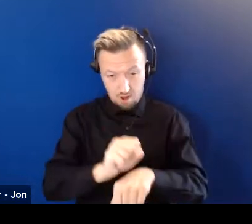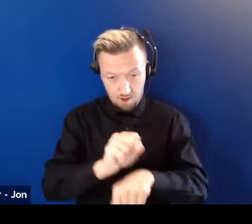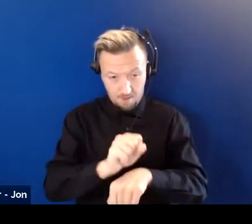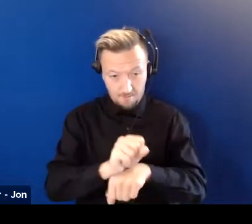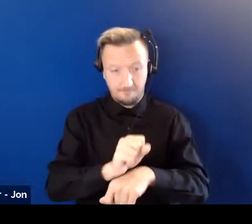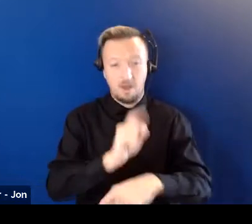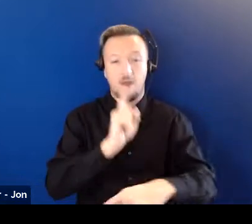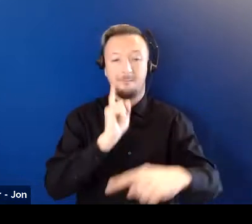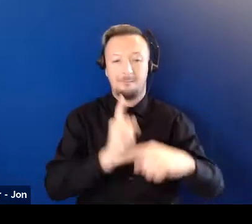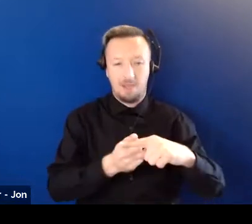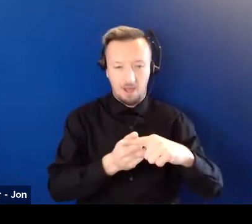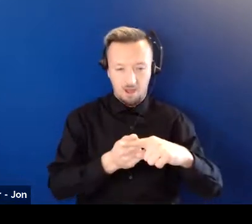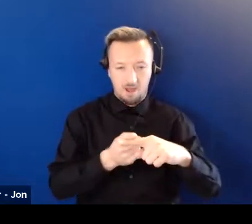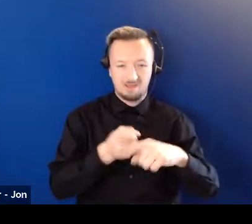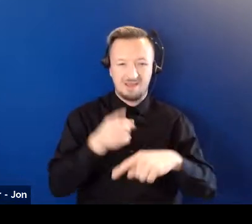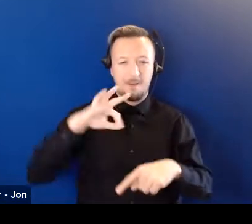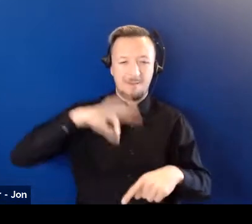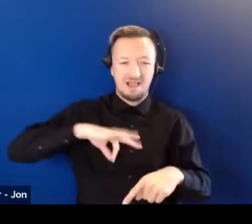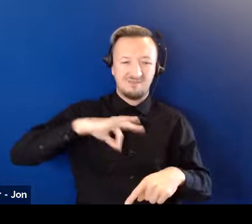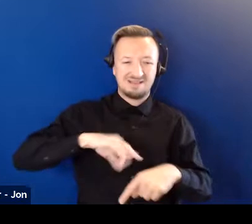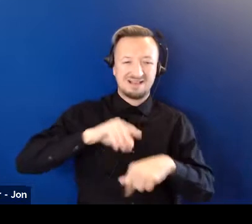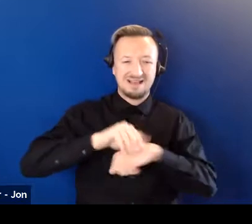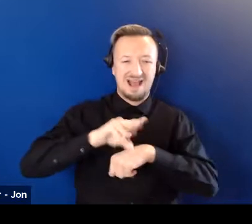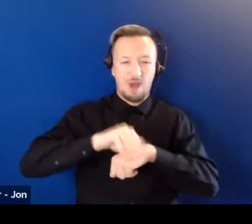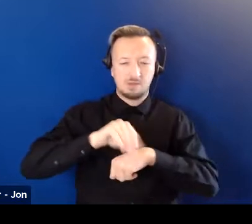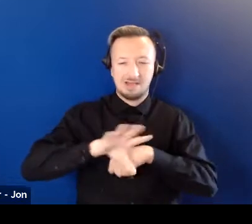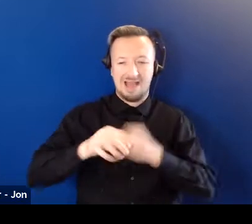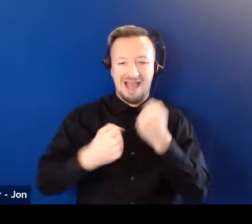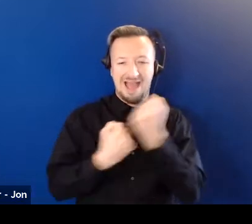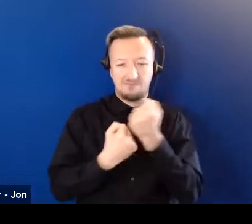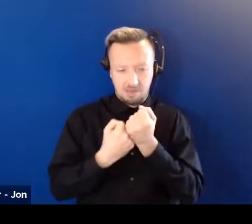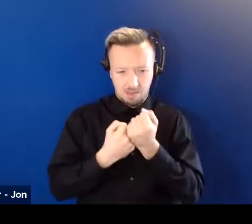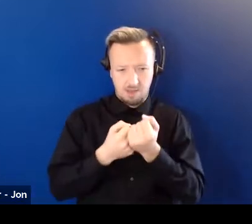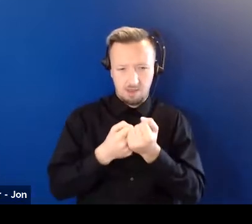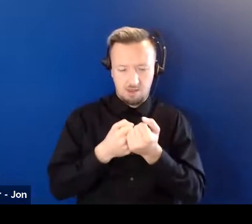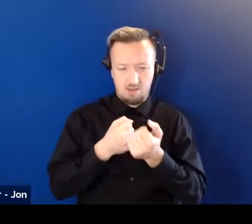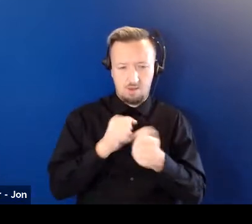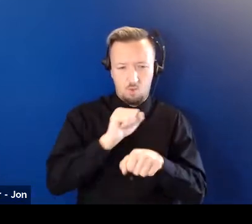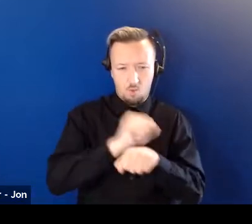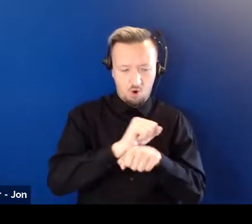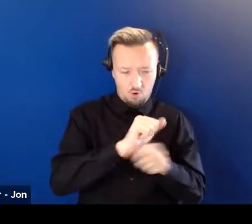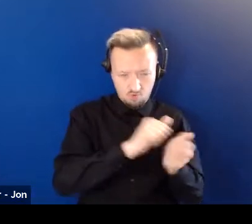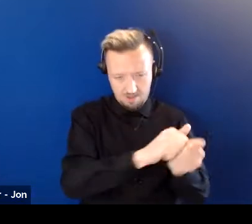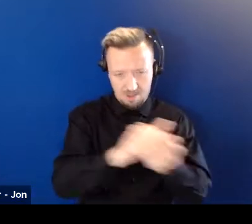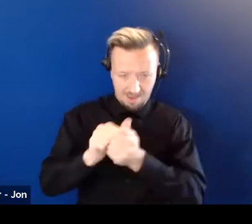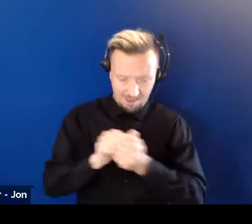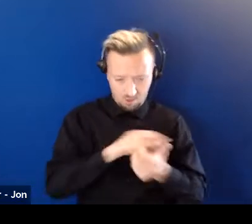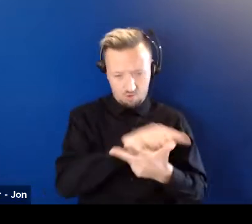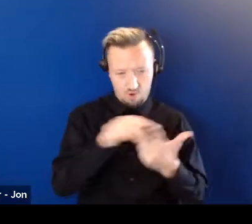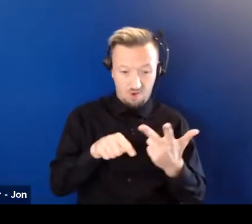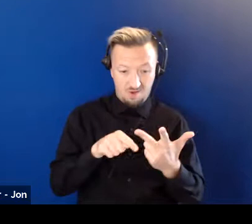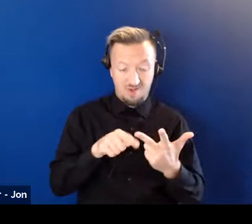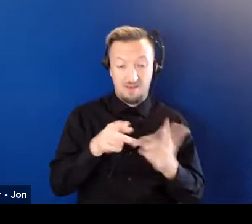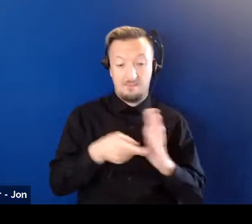with a benefits counseling advocate so people can make an informed choice about the interaction around